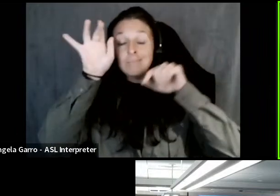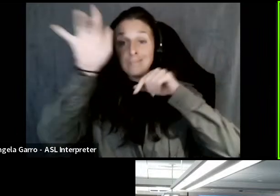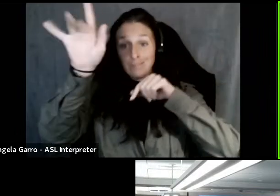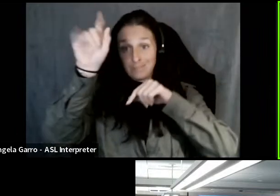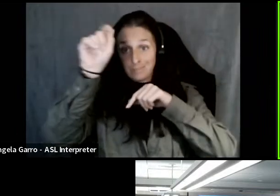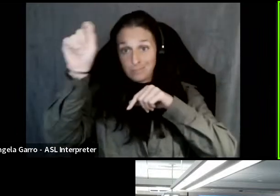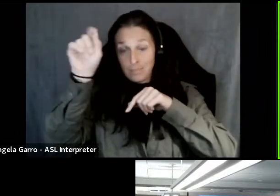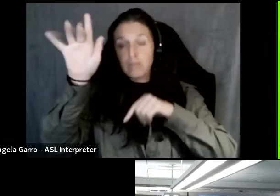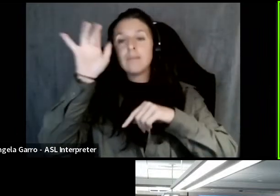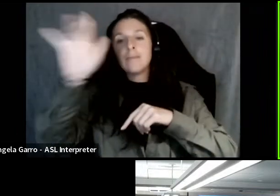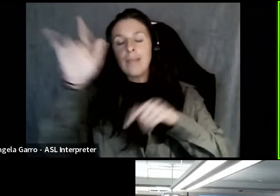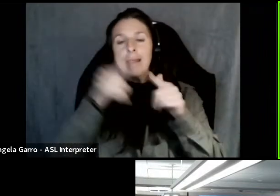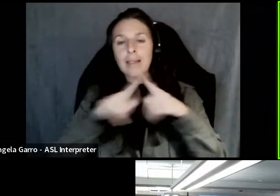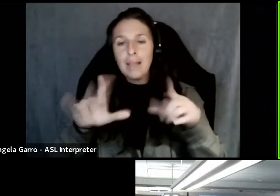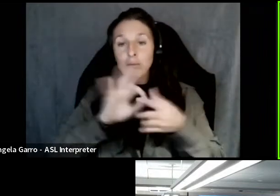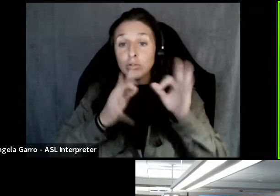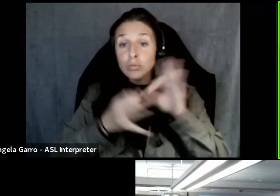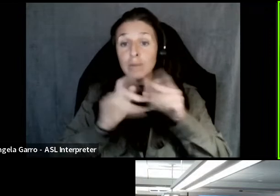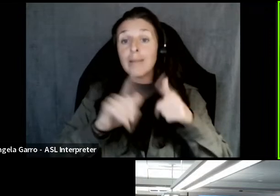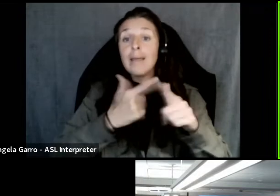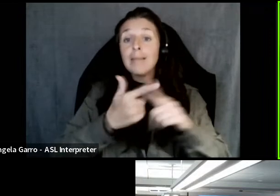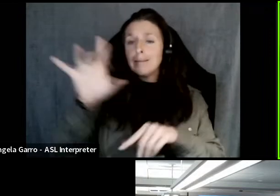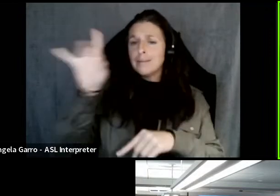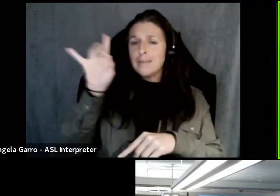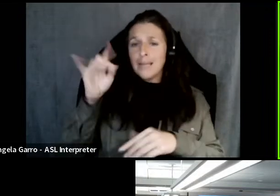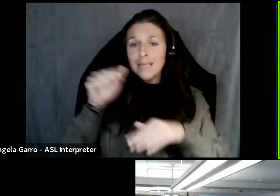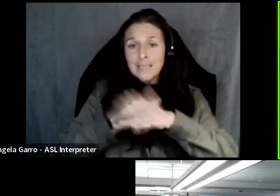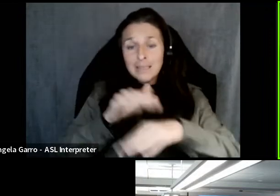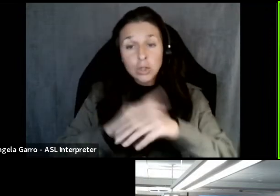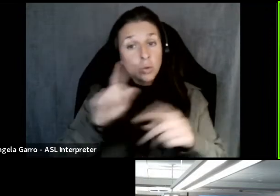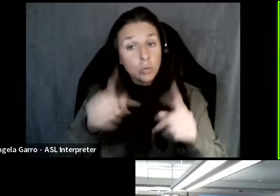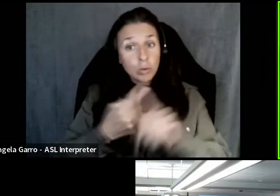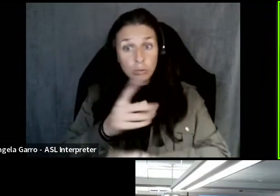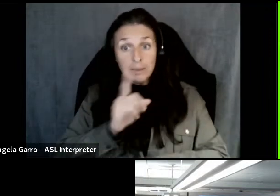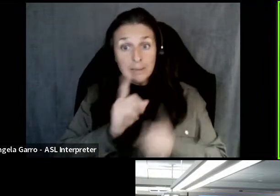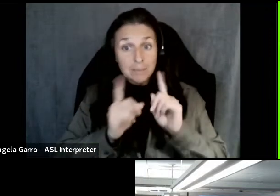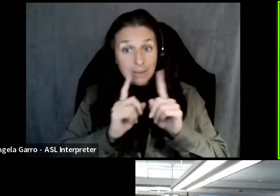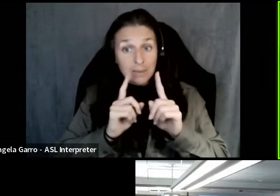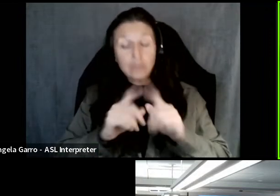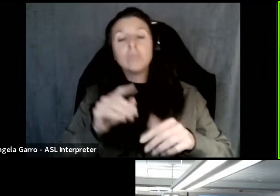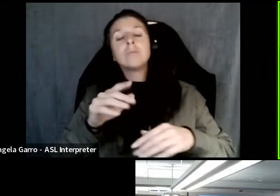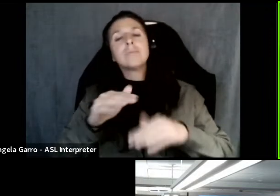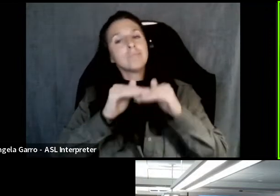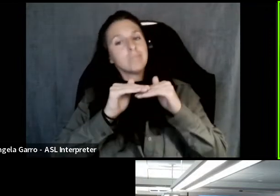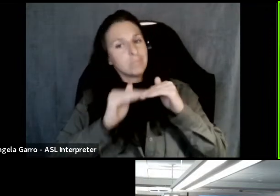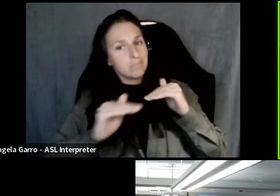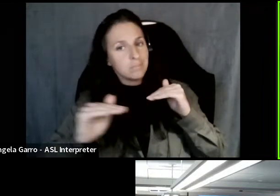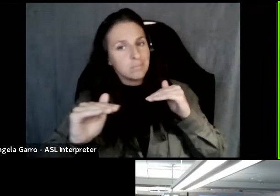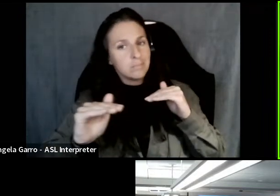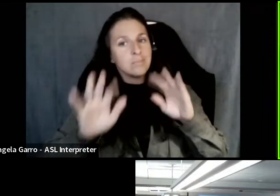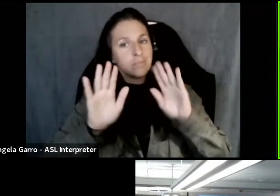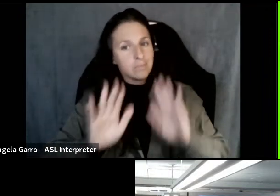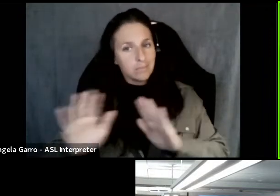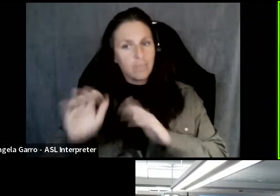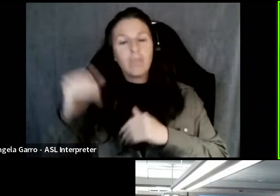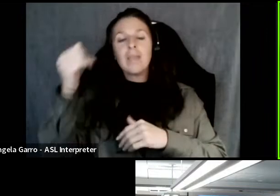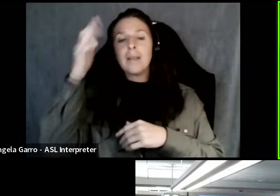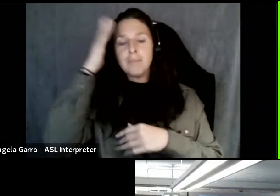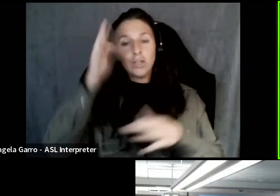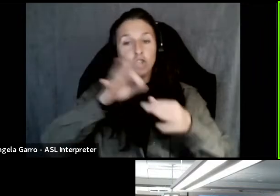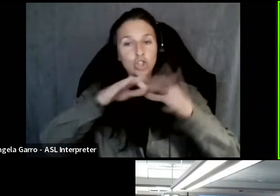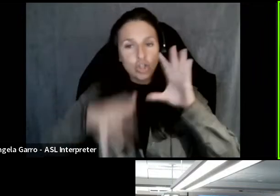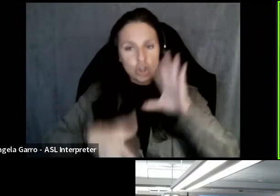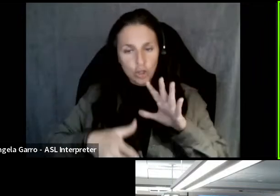Language Interpretation and then select English. When you speak, do so at a moderate pace because the interpreters are going to be